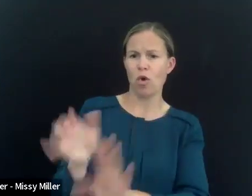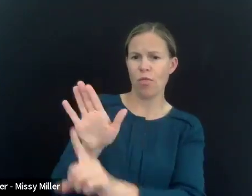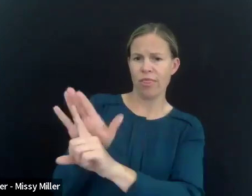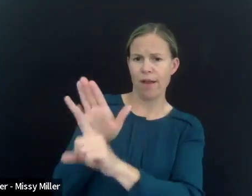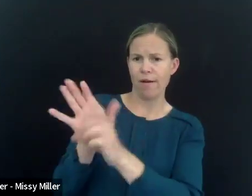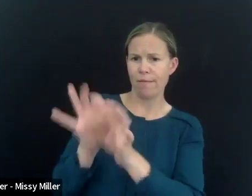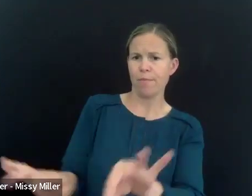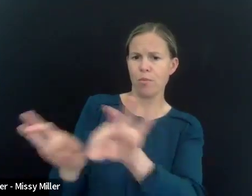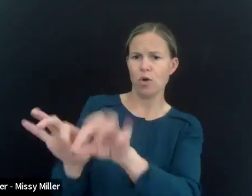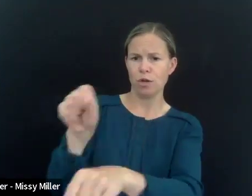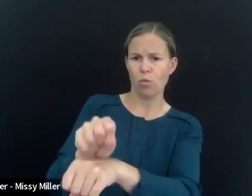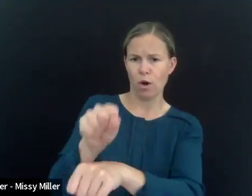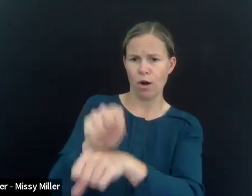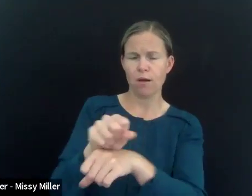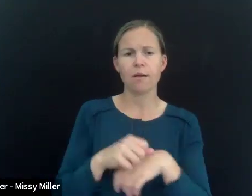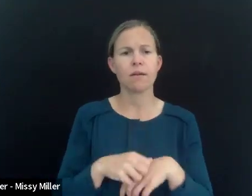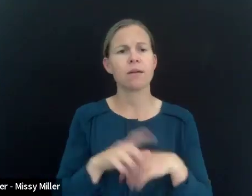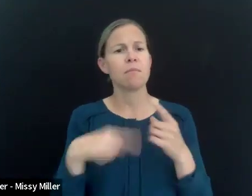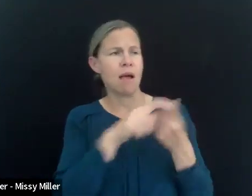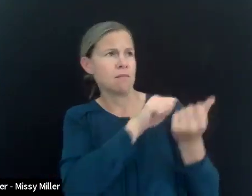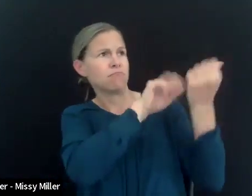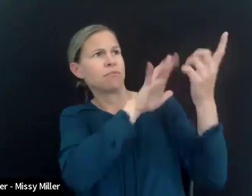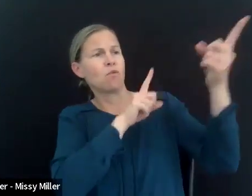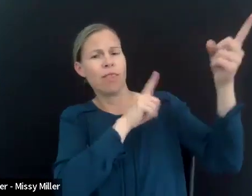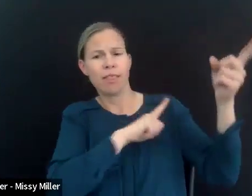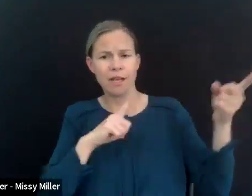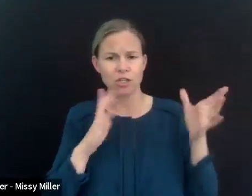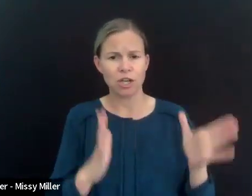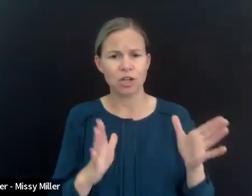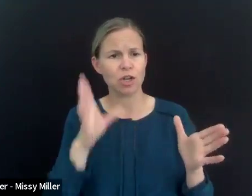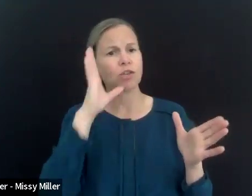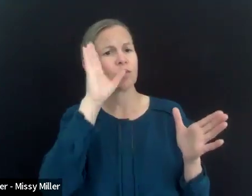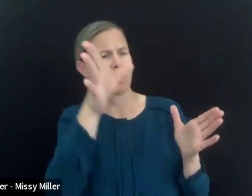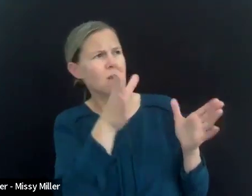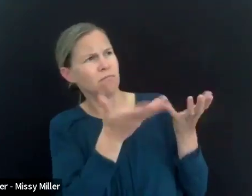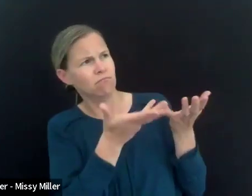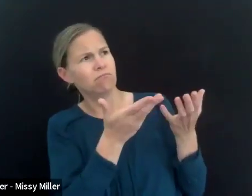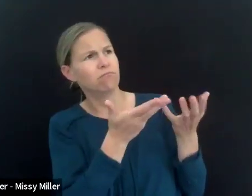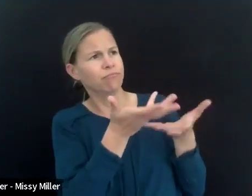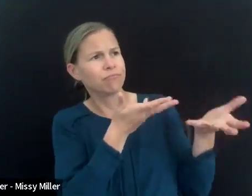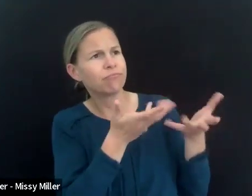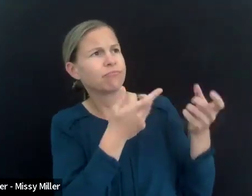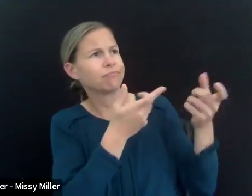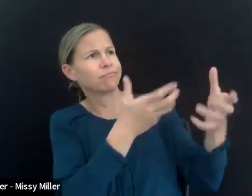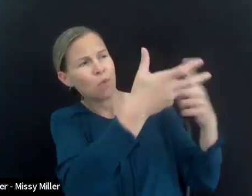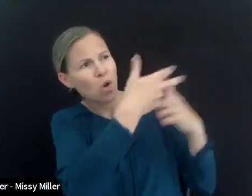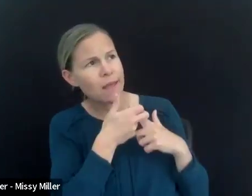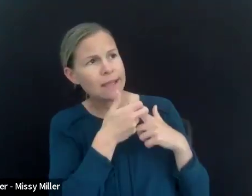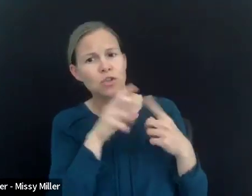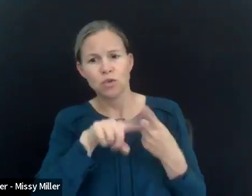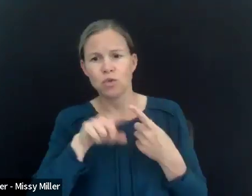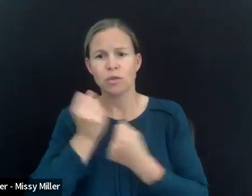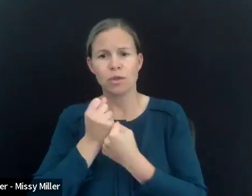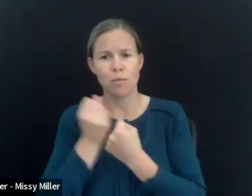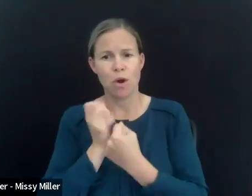legislators to introduce and support resolutions and legislation that recognizes and support Black midwifery,